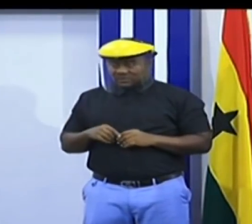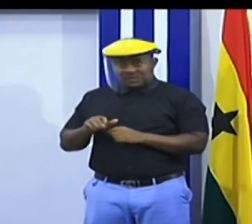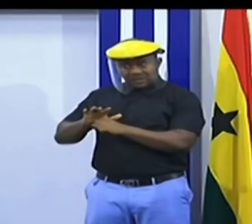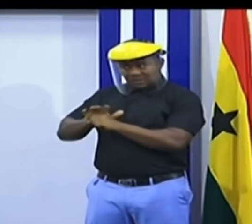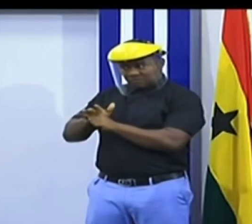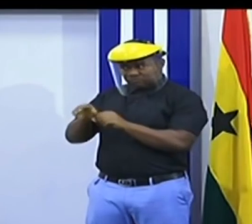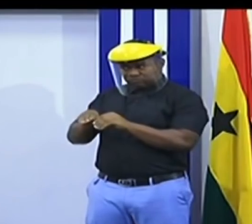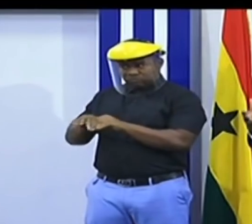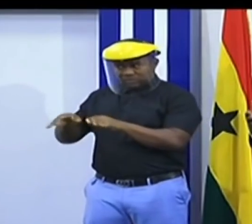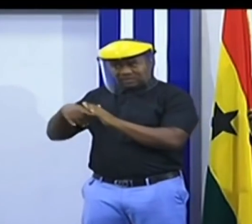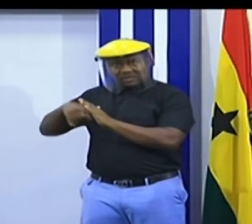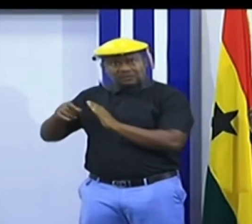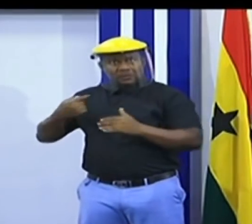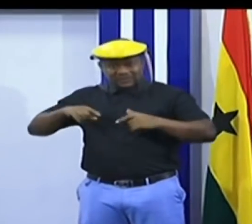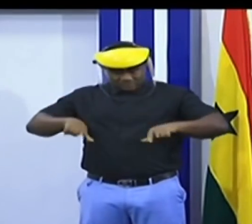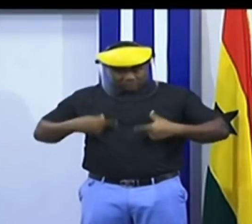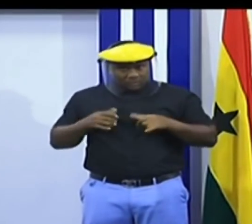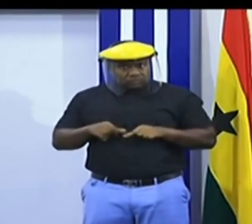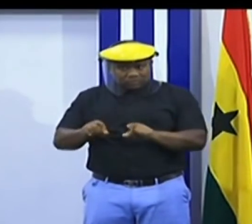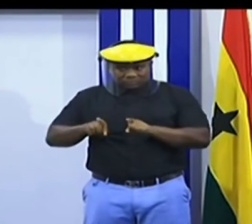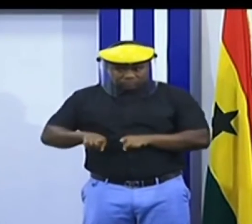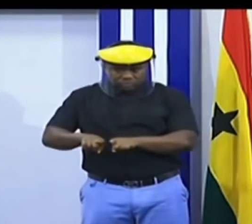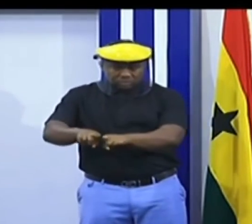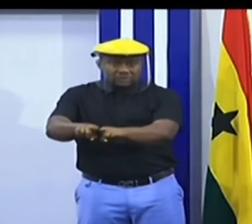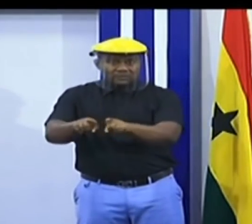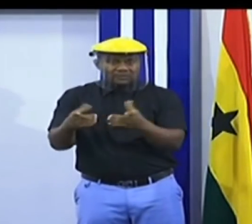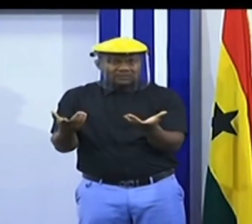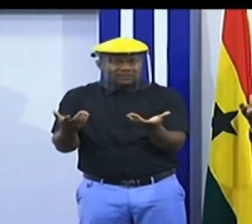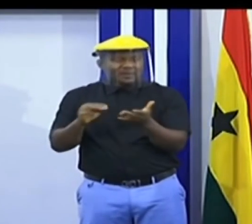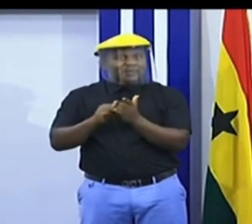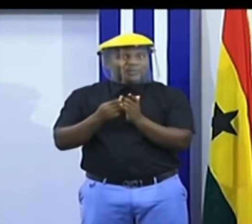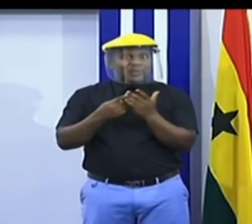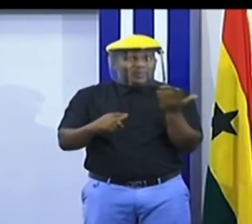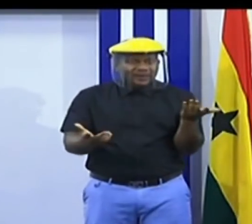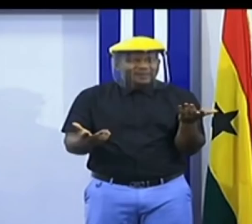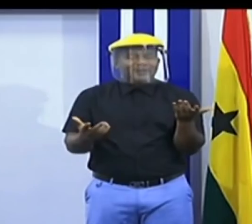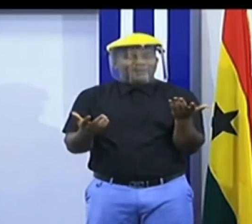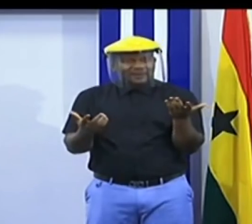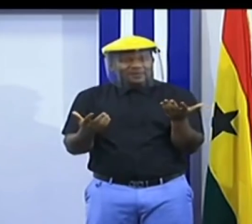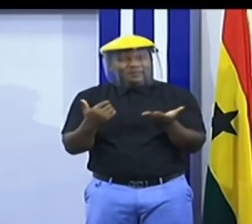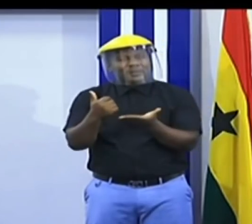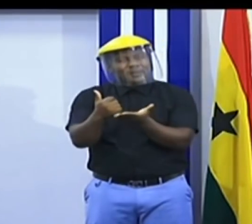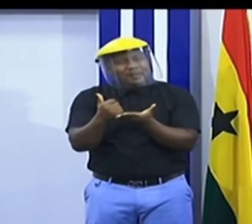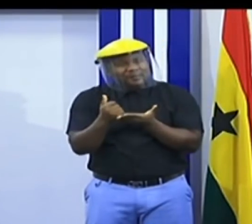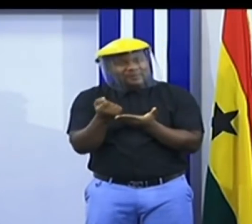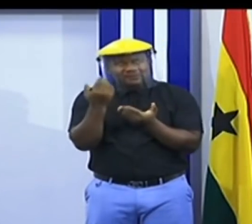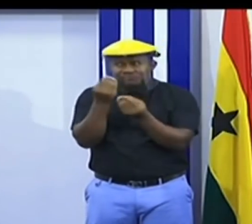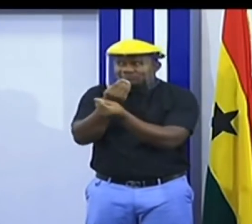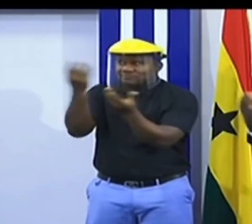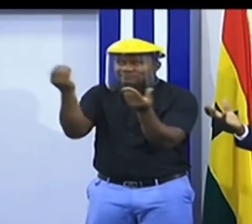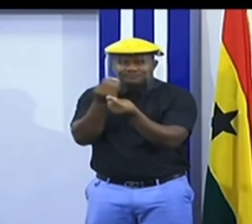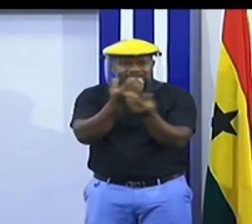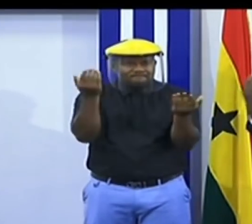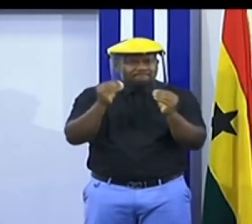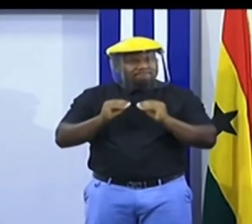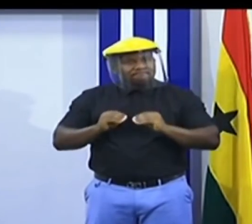if you hear us using the expression, this is what we mean, and this is what we ask of you to help us to do to have this broader national